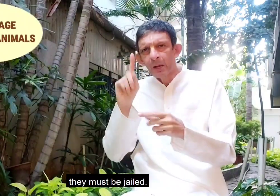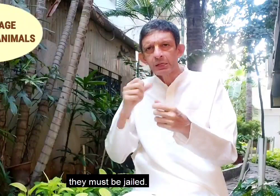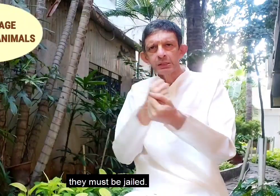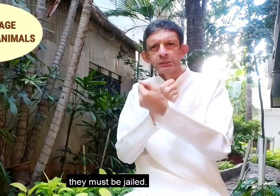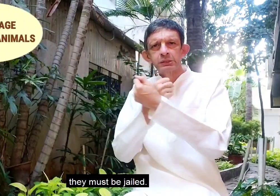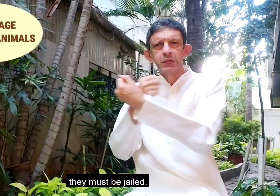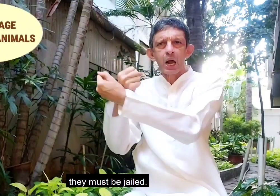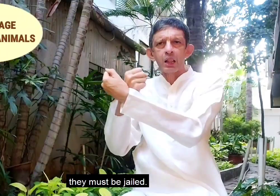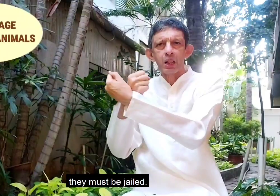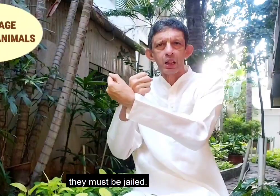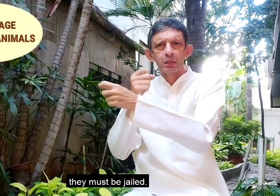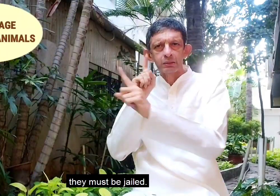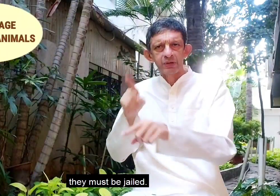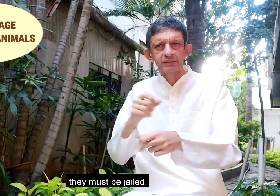They must be jailed.